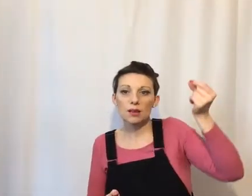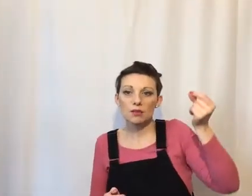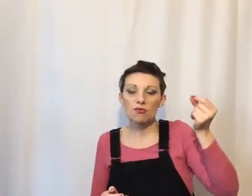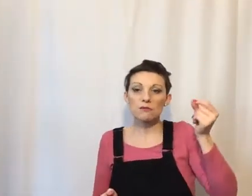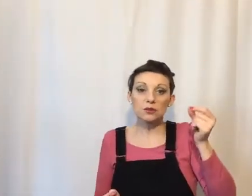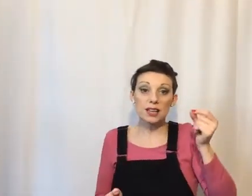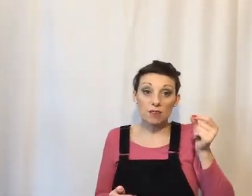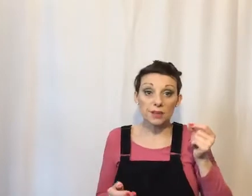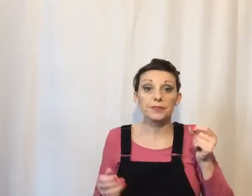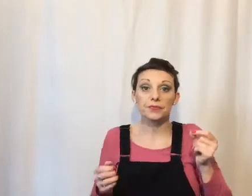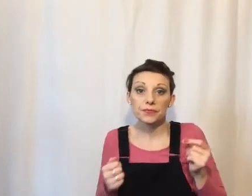Right, if you say run.